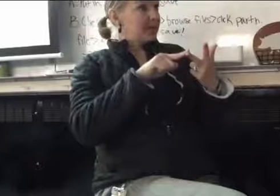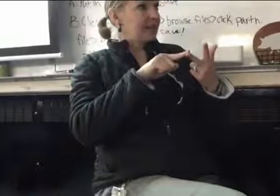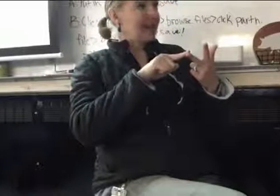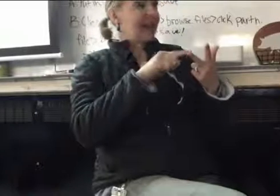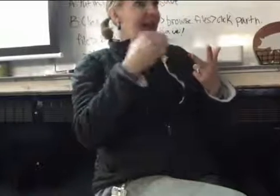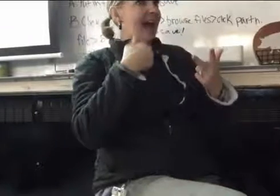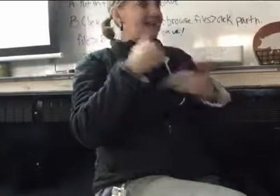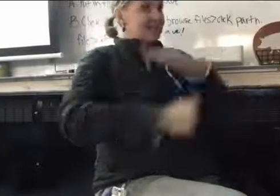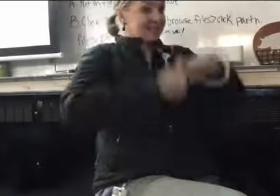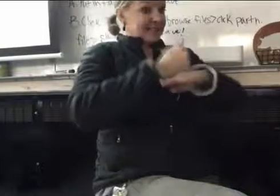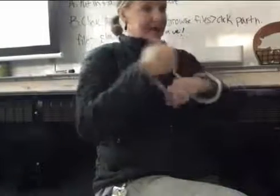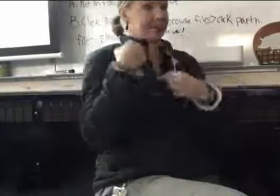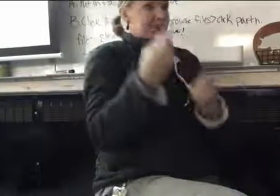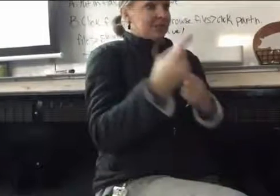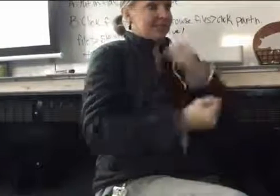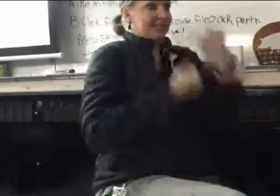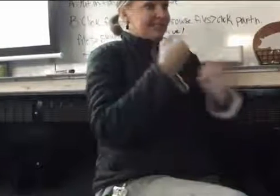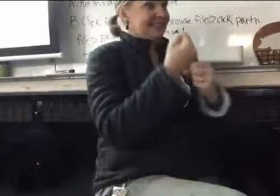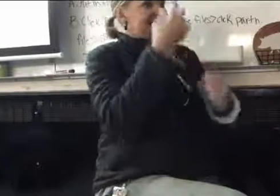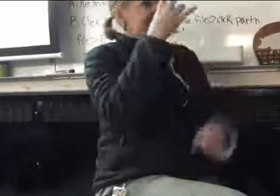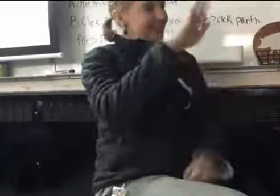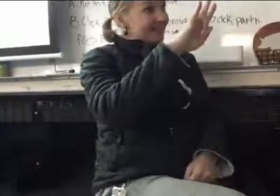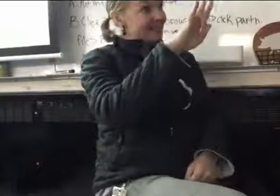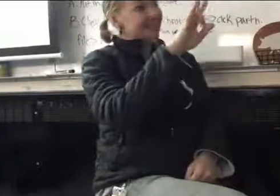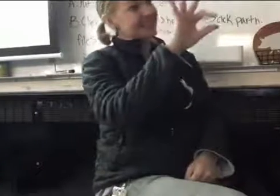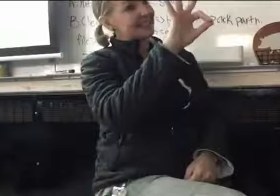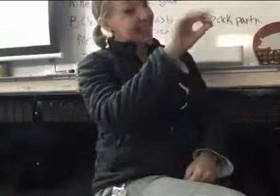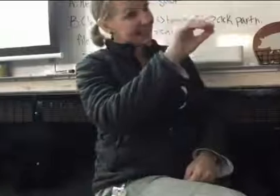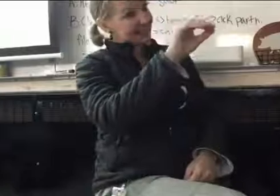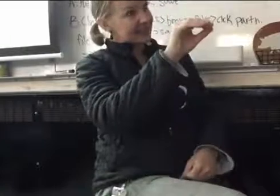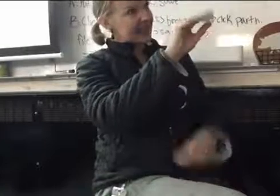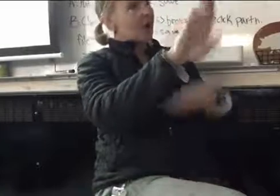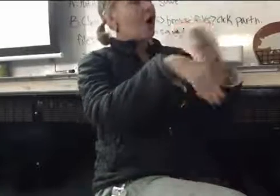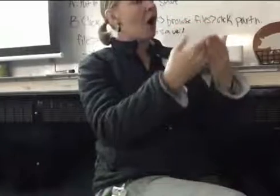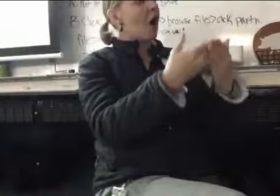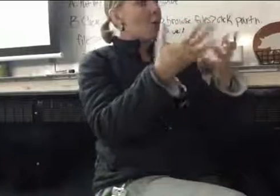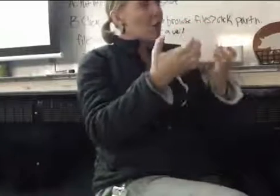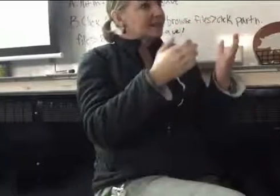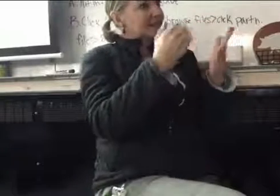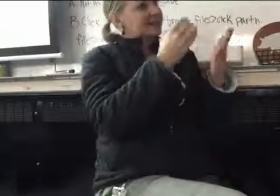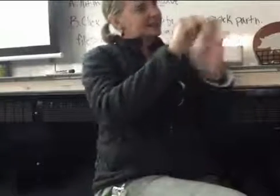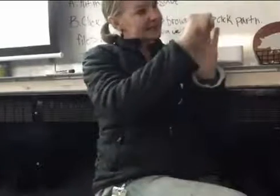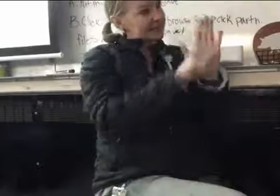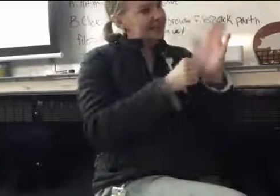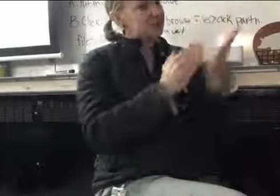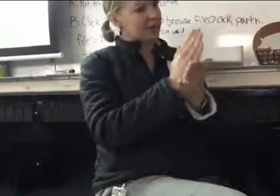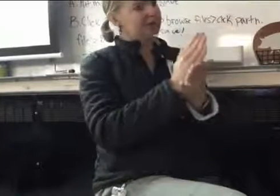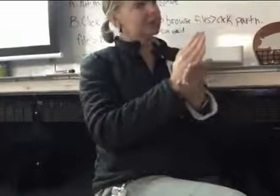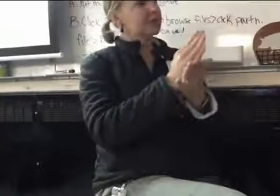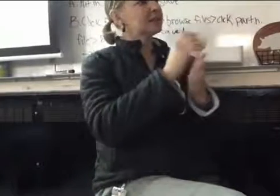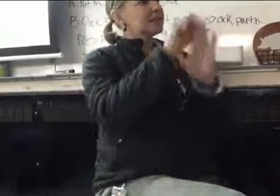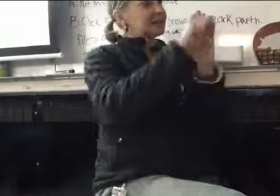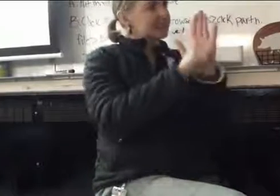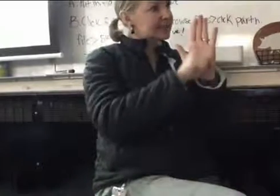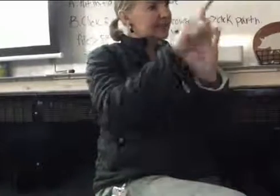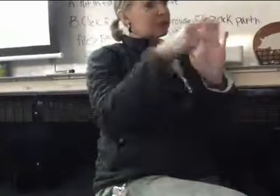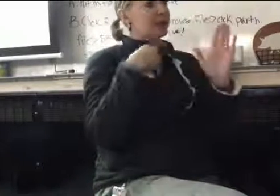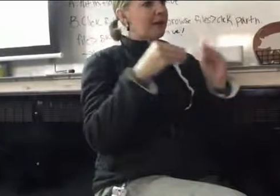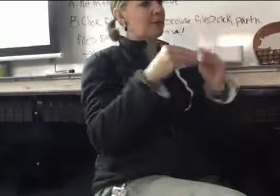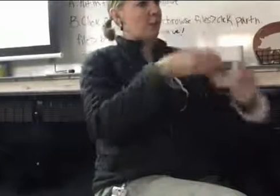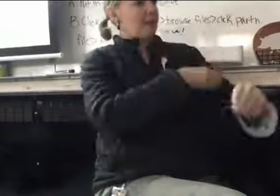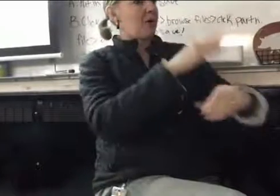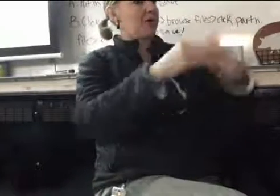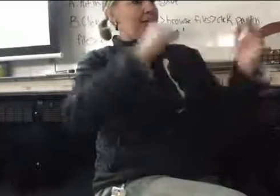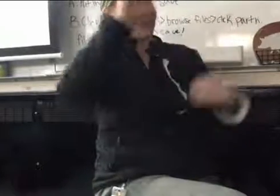since 1790. All of them are that southern cause of states' rights. States should have more power than the federal